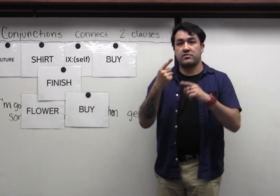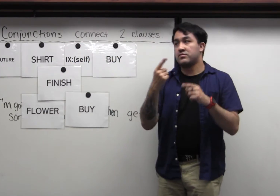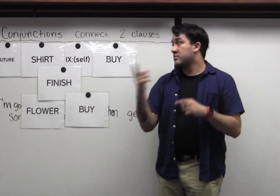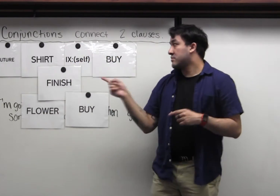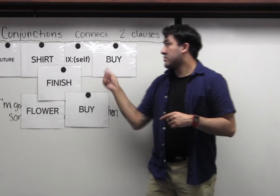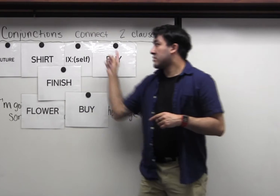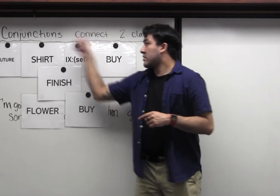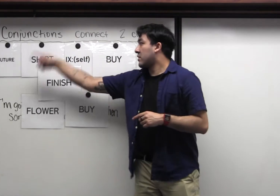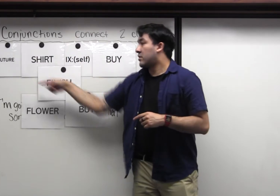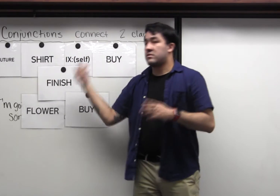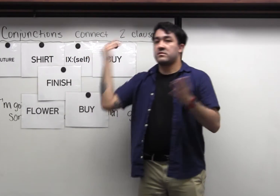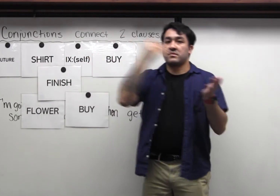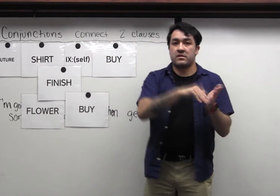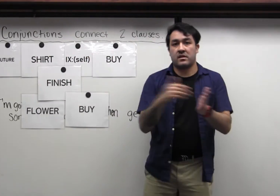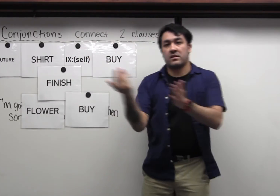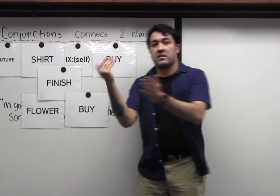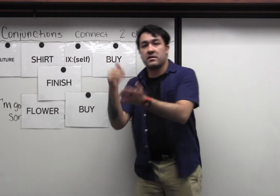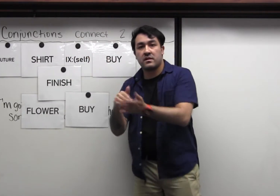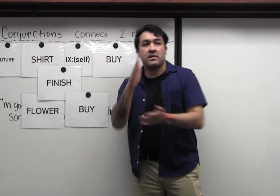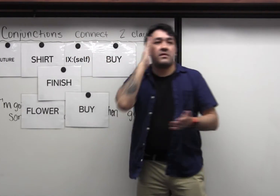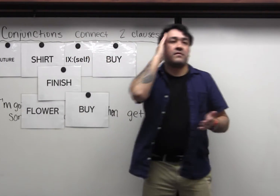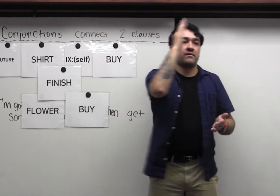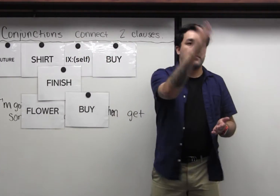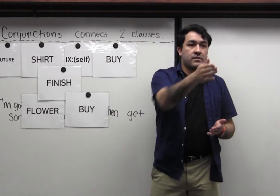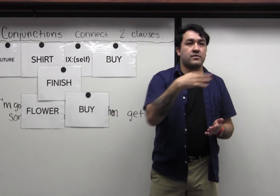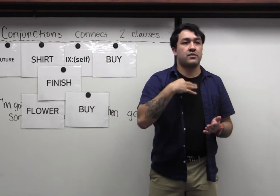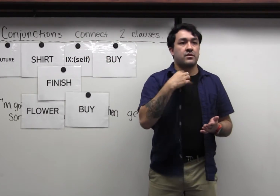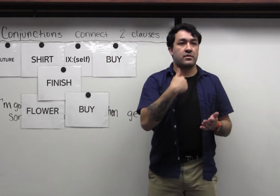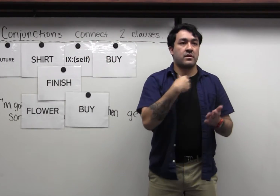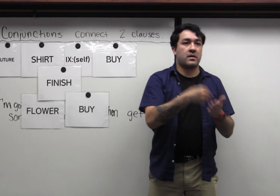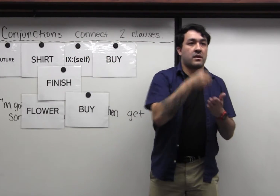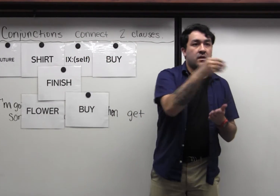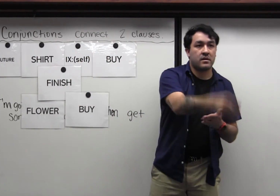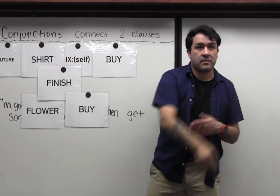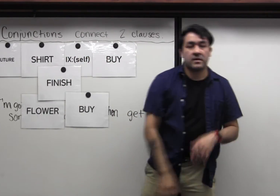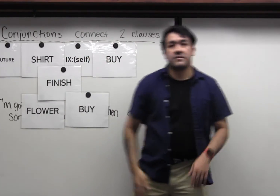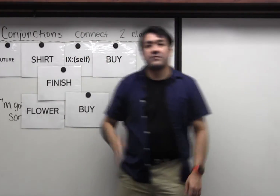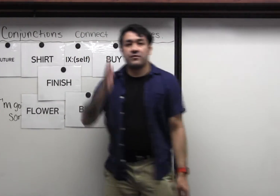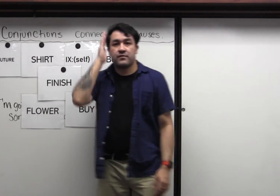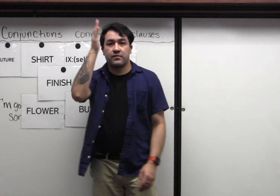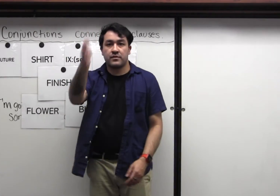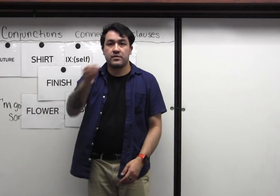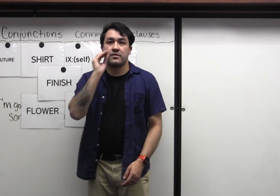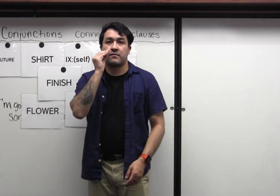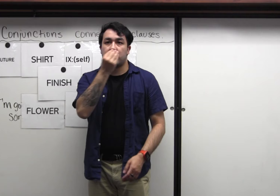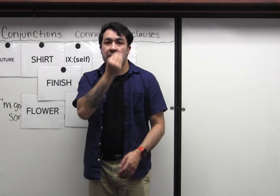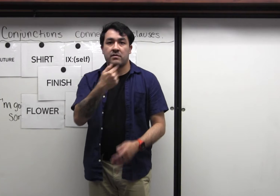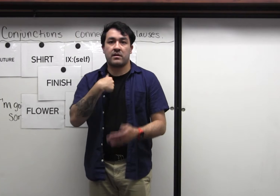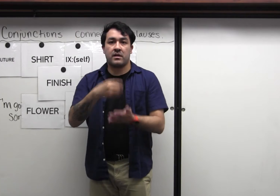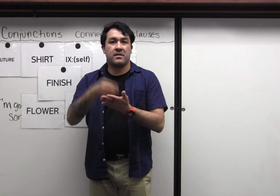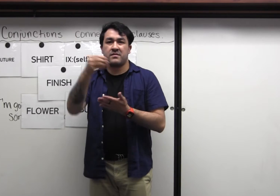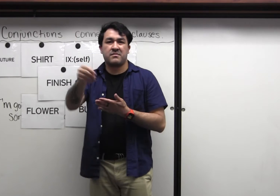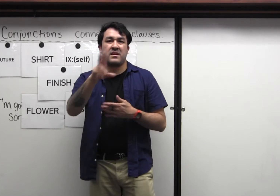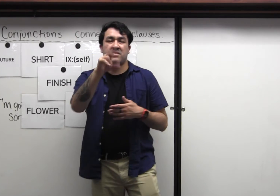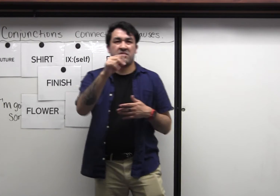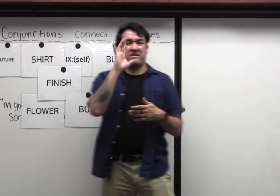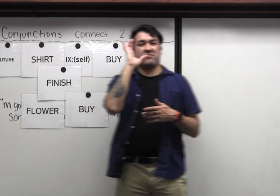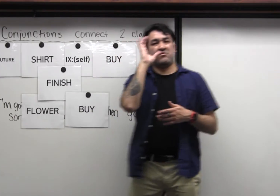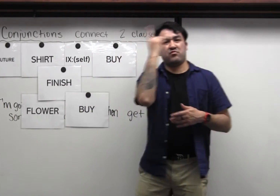just helps all of this kind of flow together, and I don't have to sign everything twice. In the future, I'm going to buy a